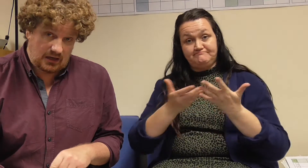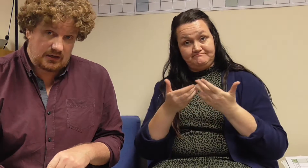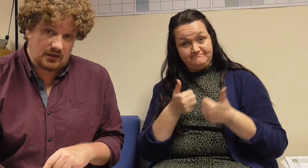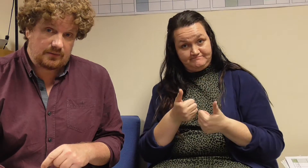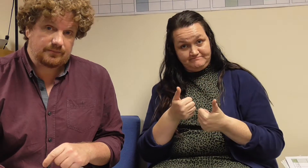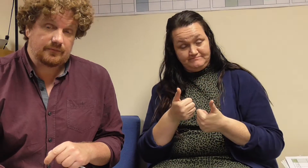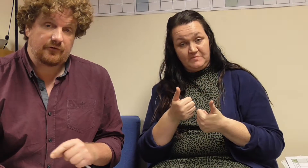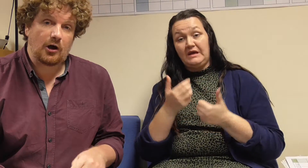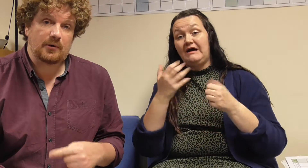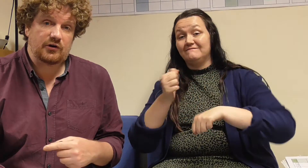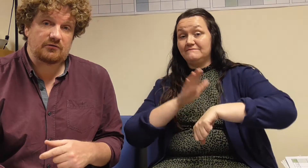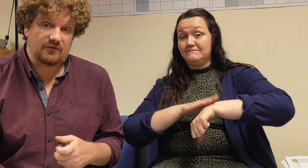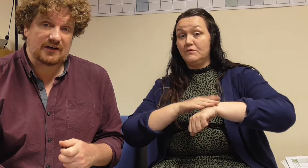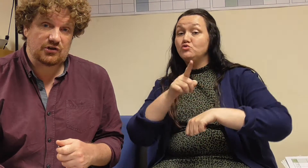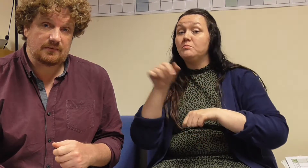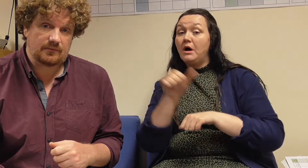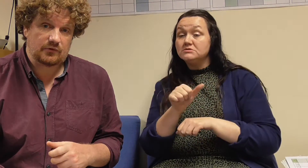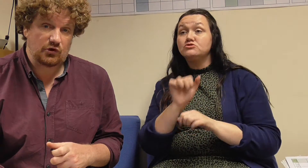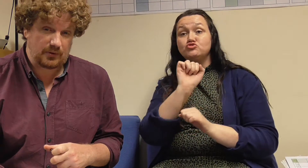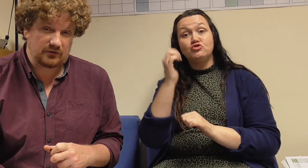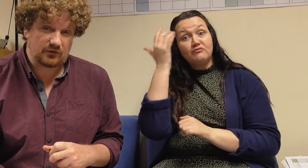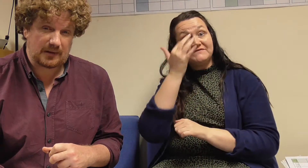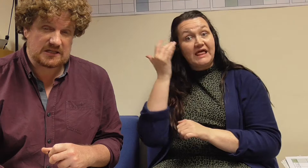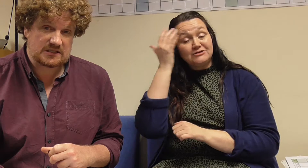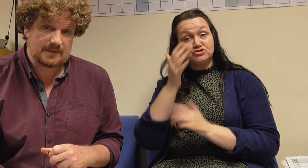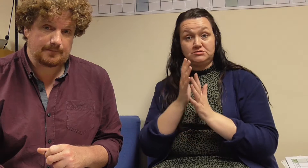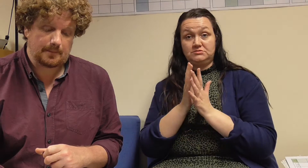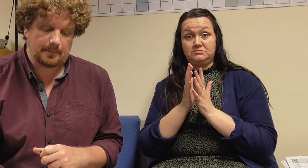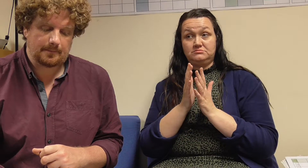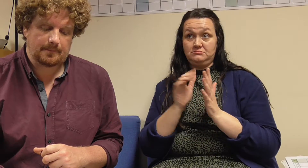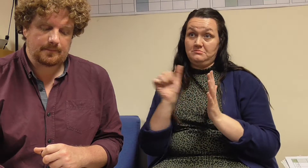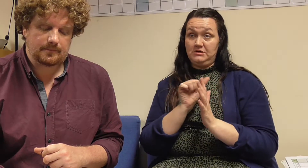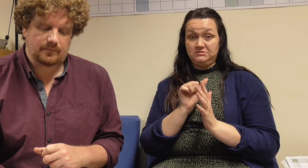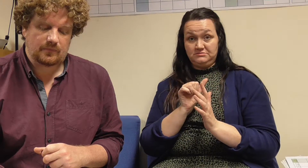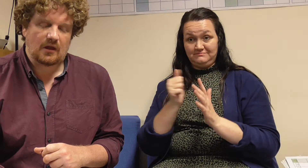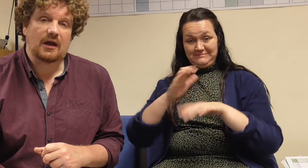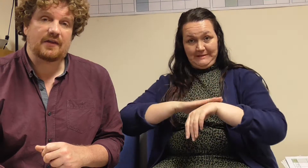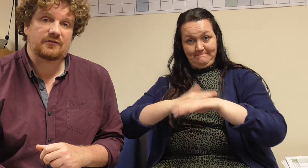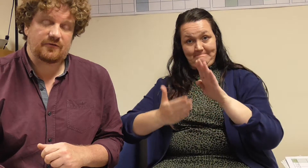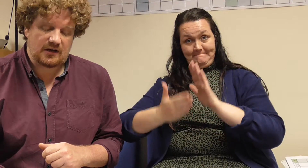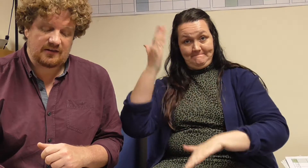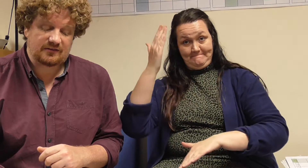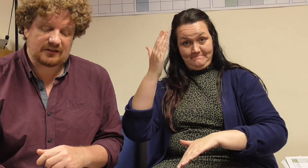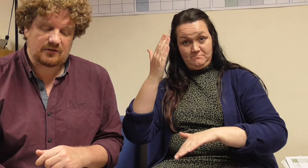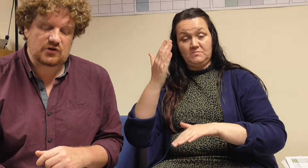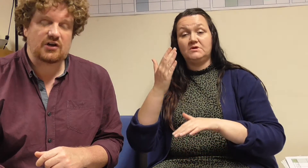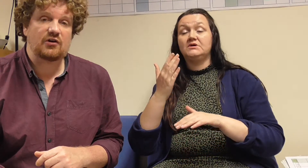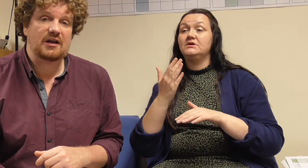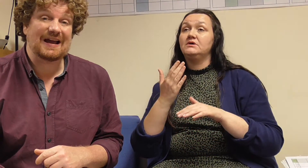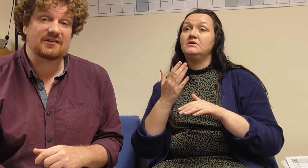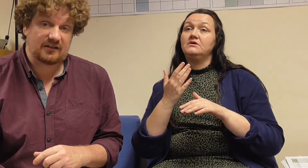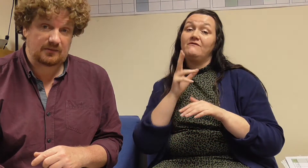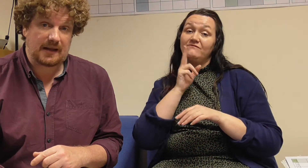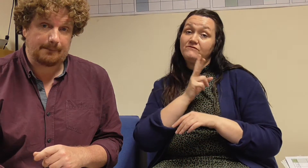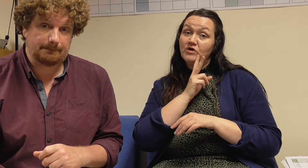There's a deadline for uploading reflection to your personal space, and that's Friday the 6th of